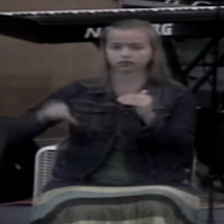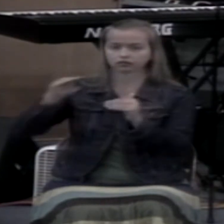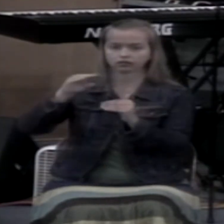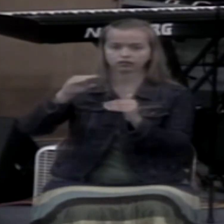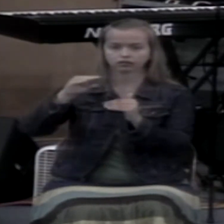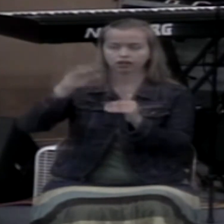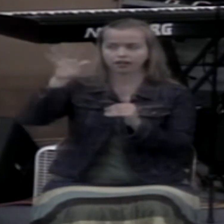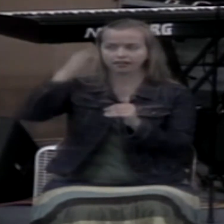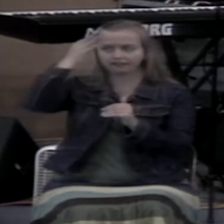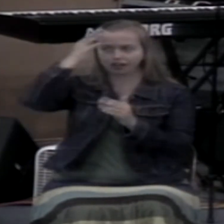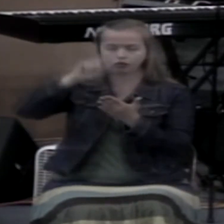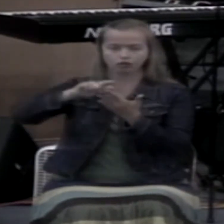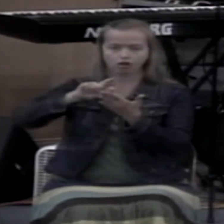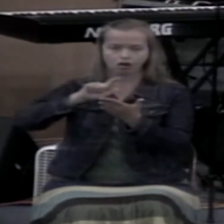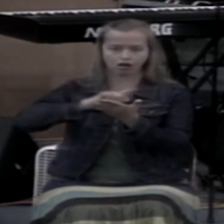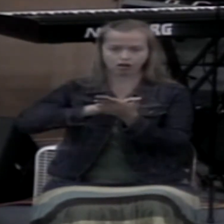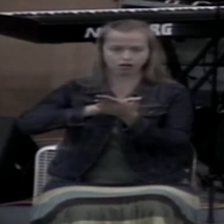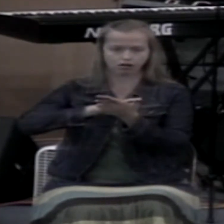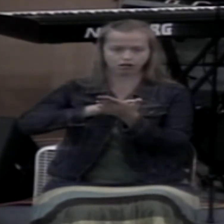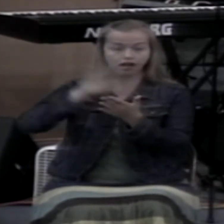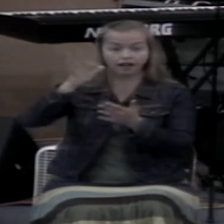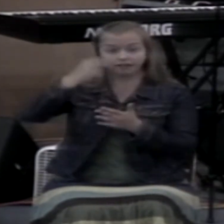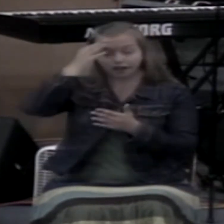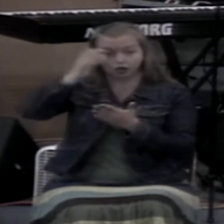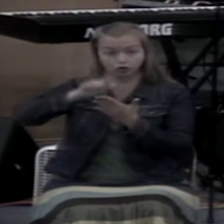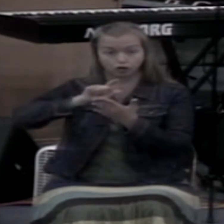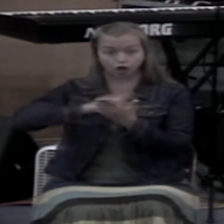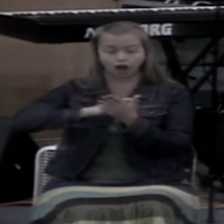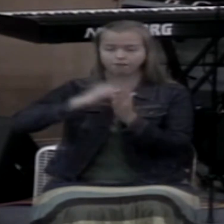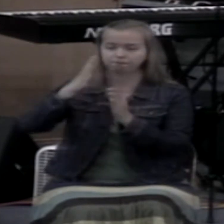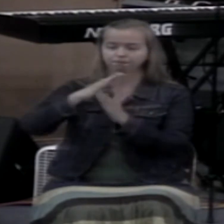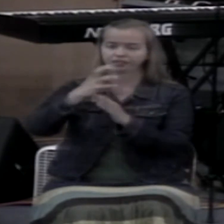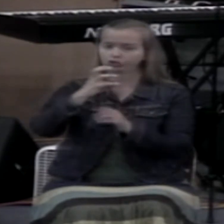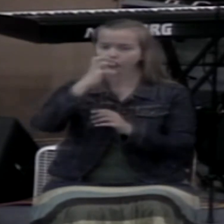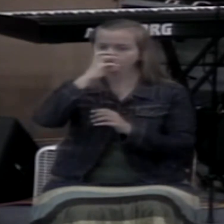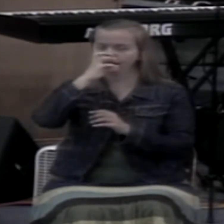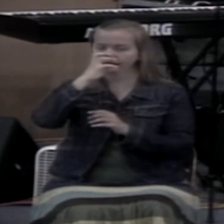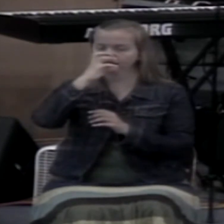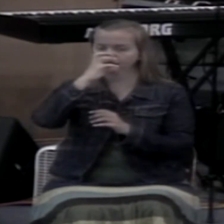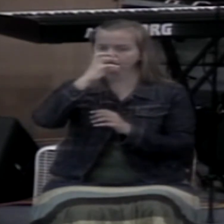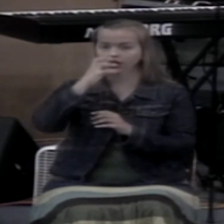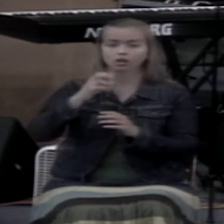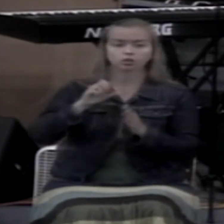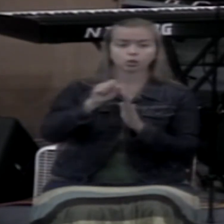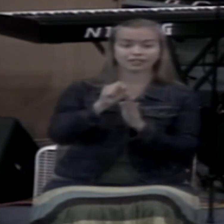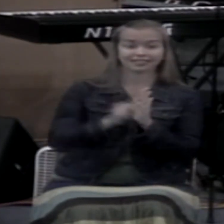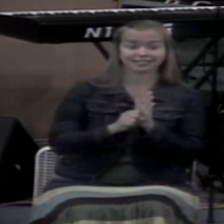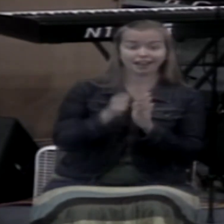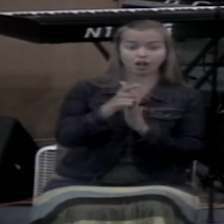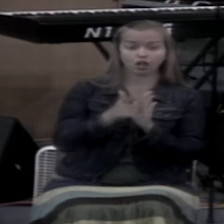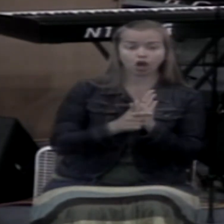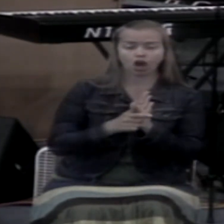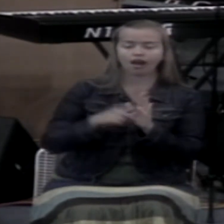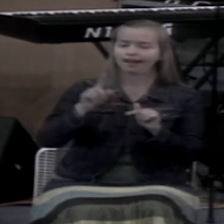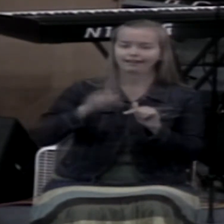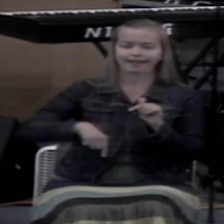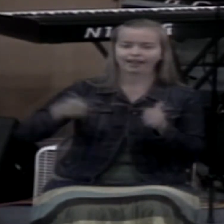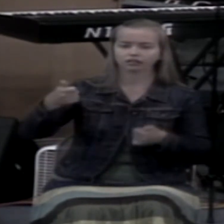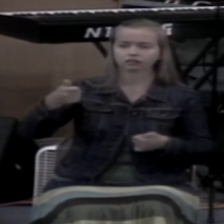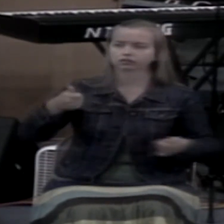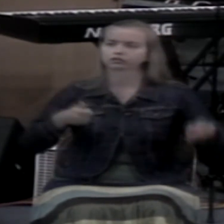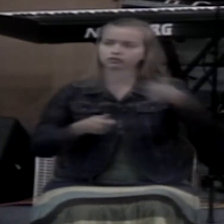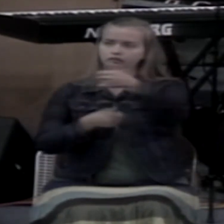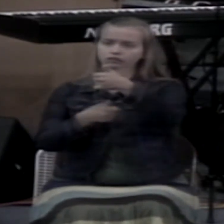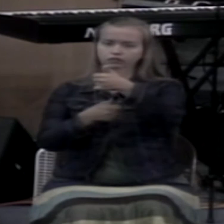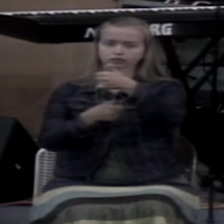land. You do whatever you want to in the states, but you can't violate the federal law. That simply means that